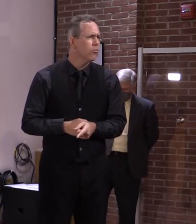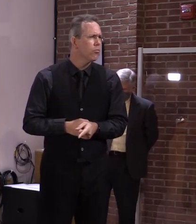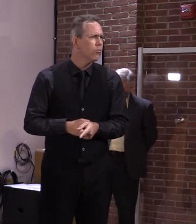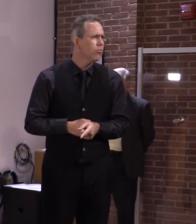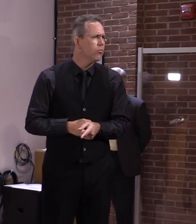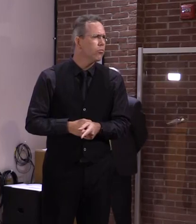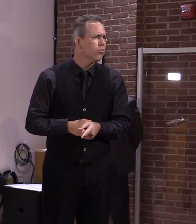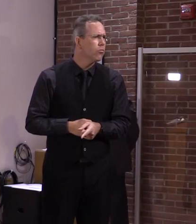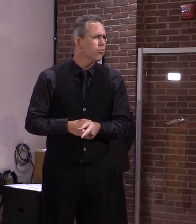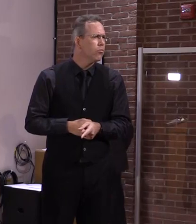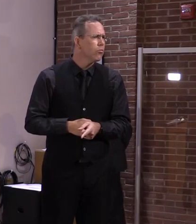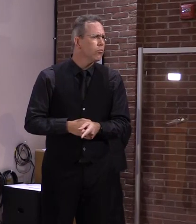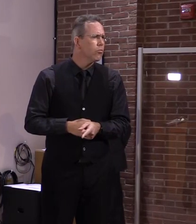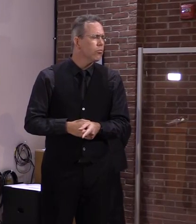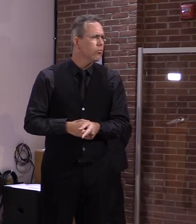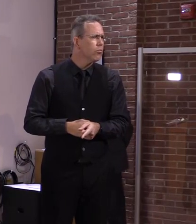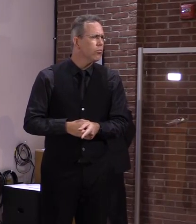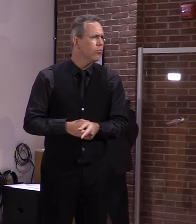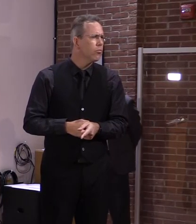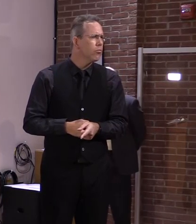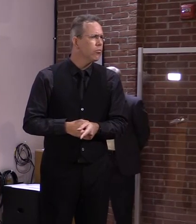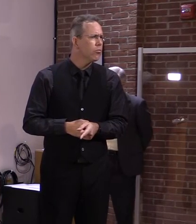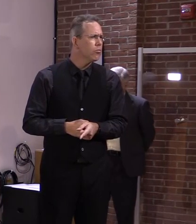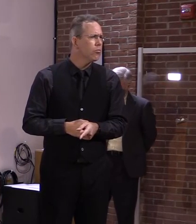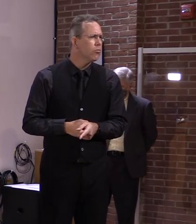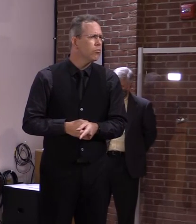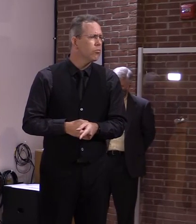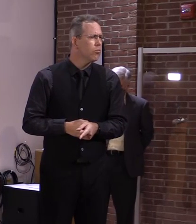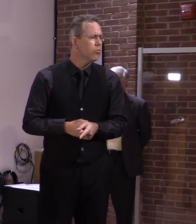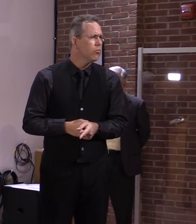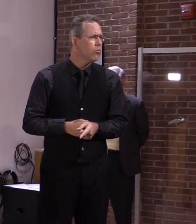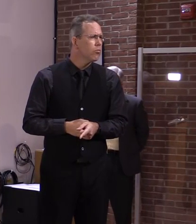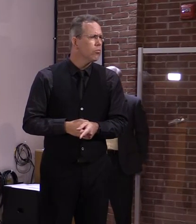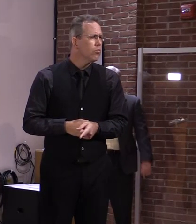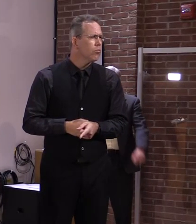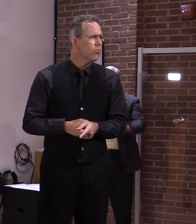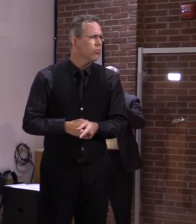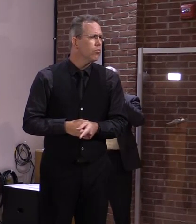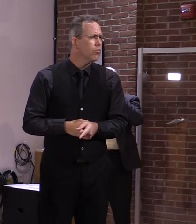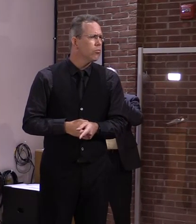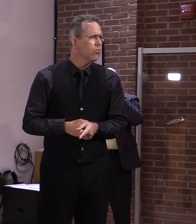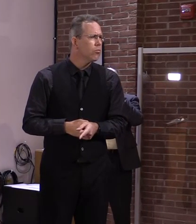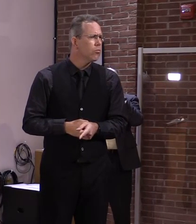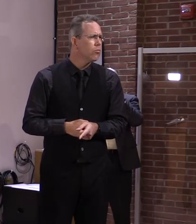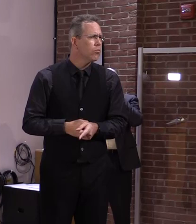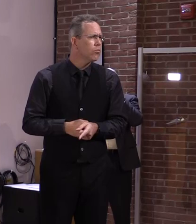you're not in the business of making any requirements on that front, but as a medical professional,